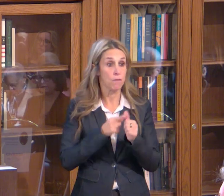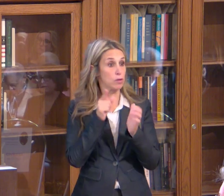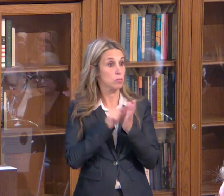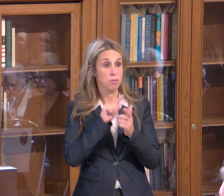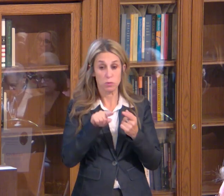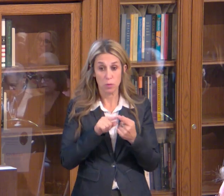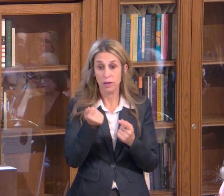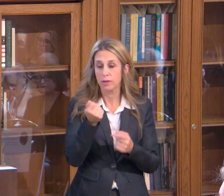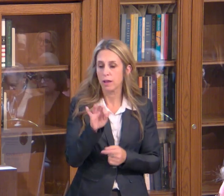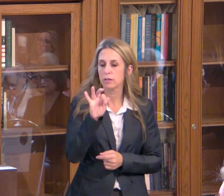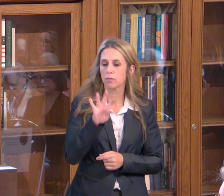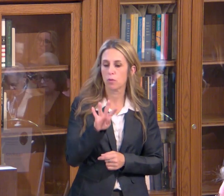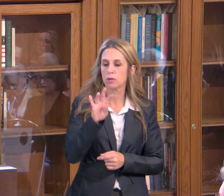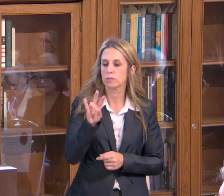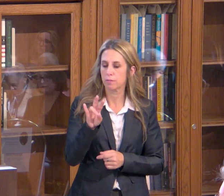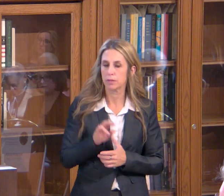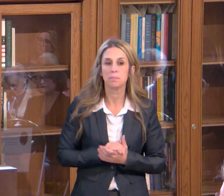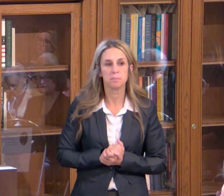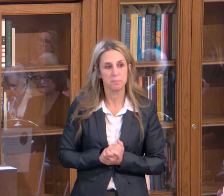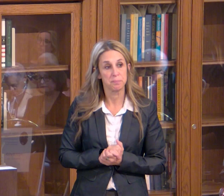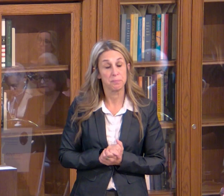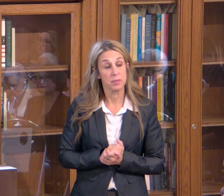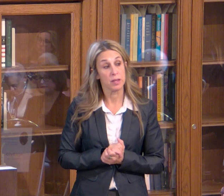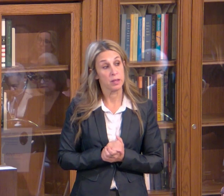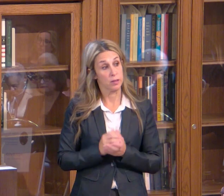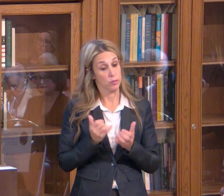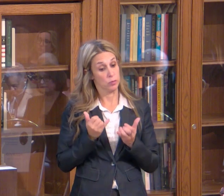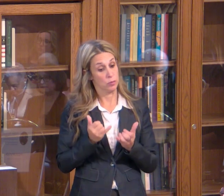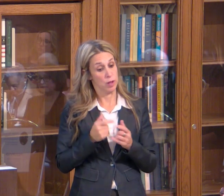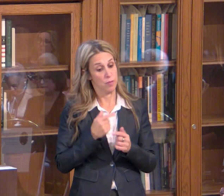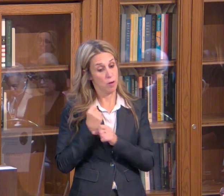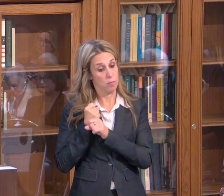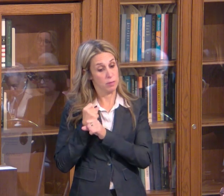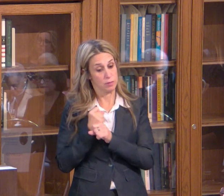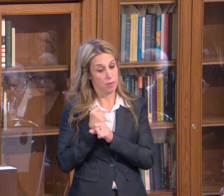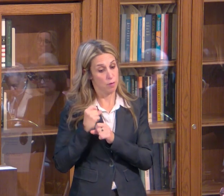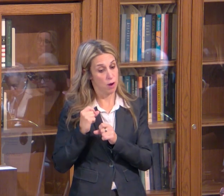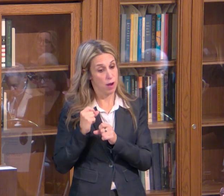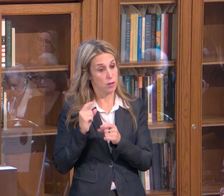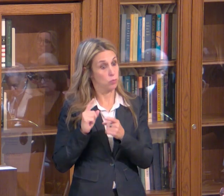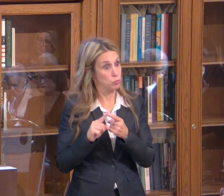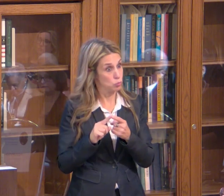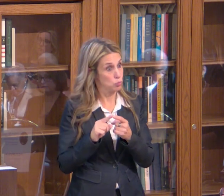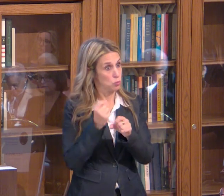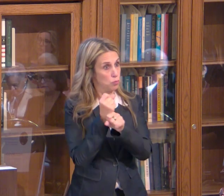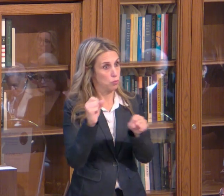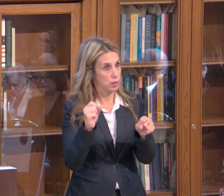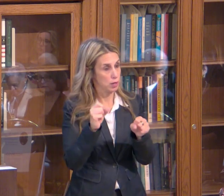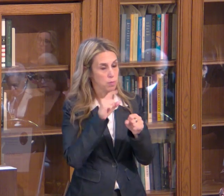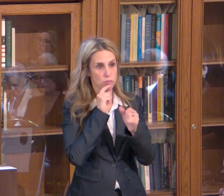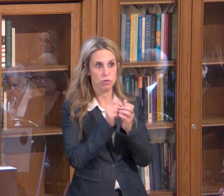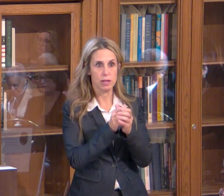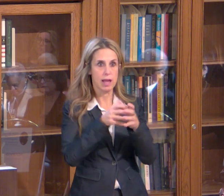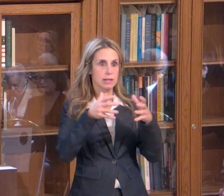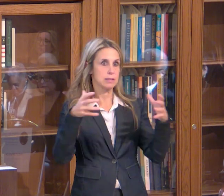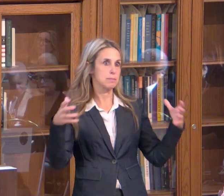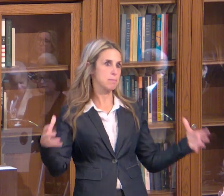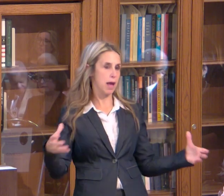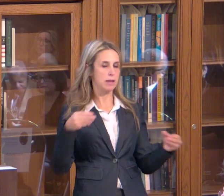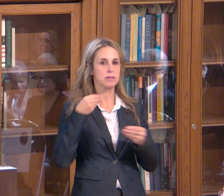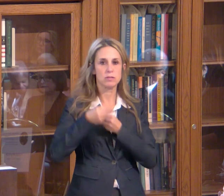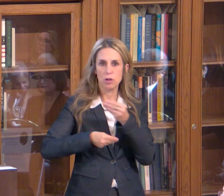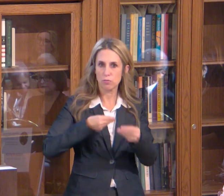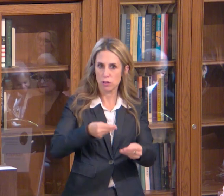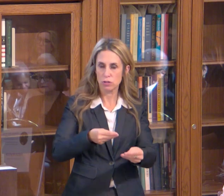in 1947 and today From Slavery to Freedom has spanned Generations I remember the